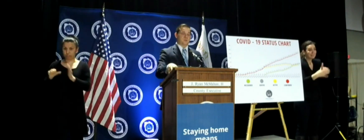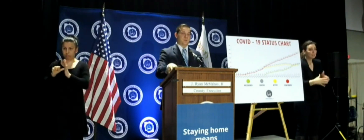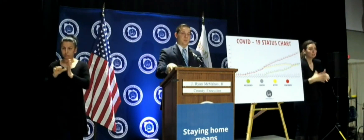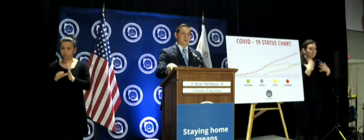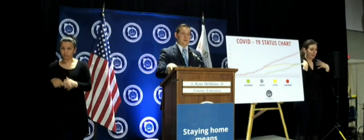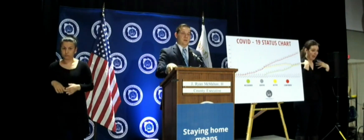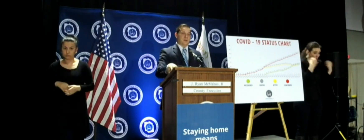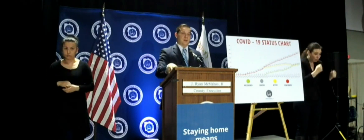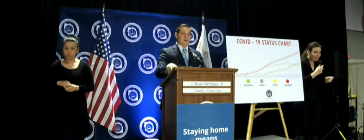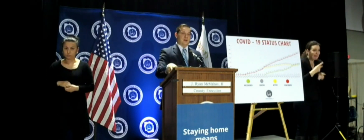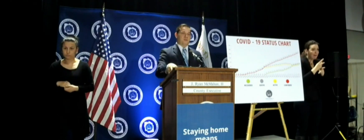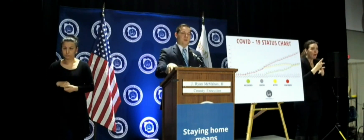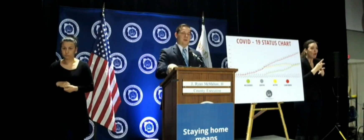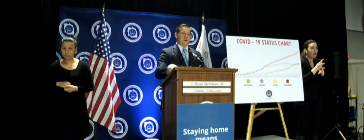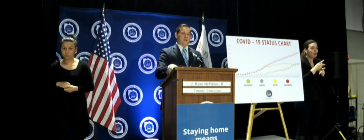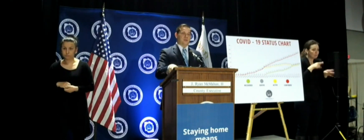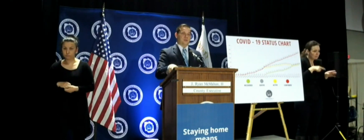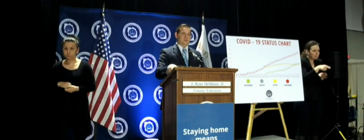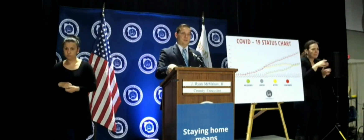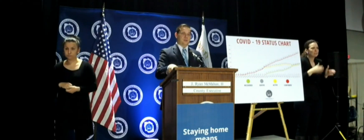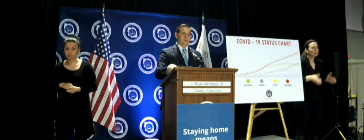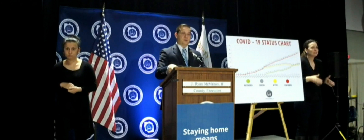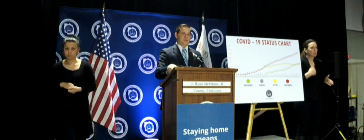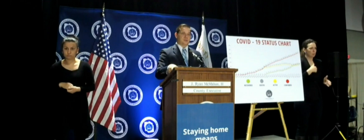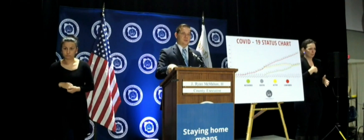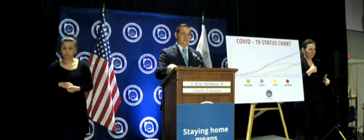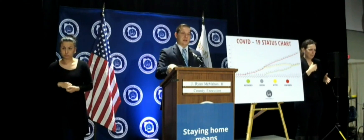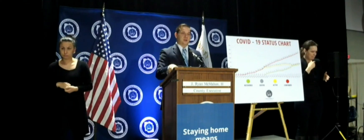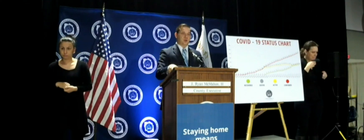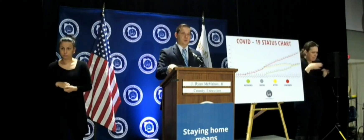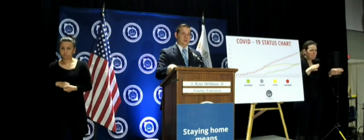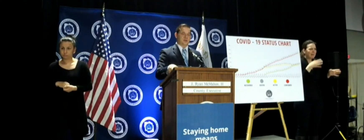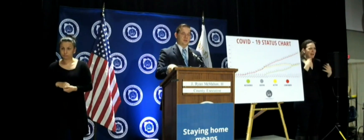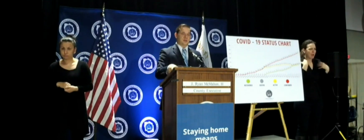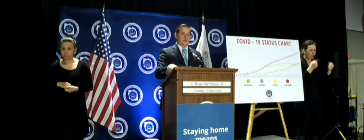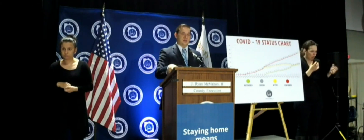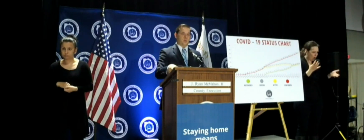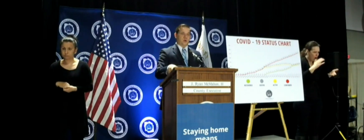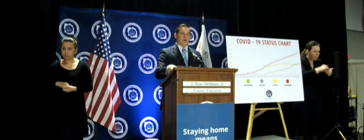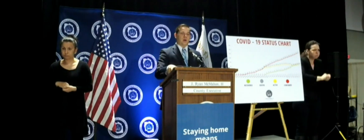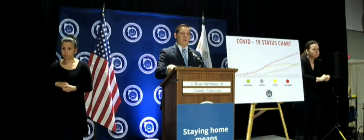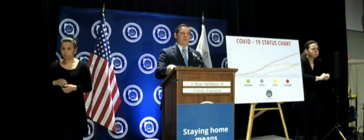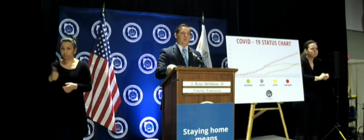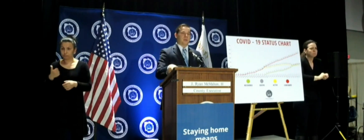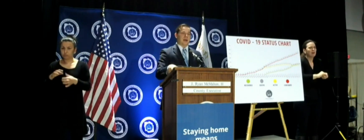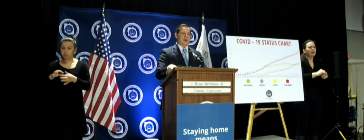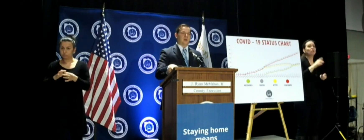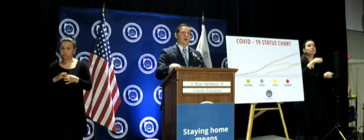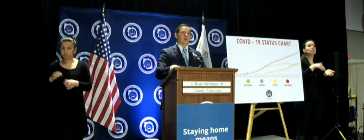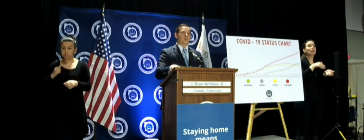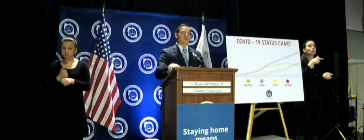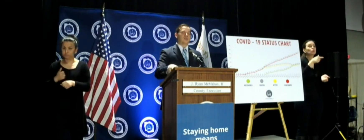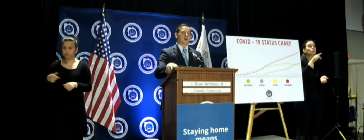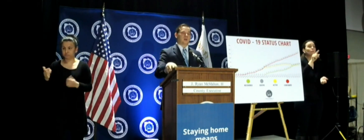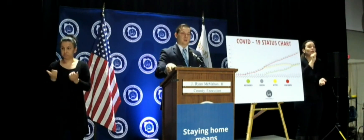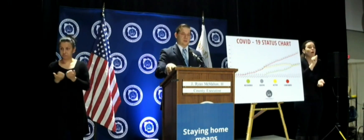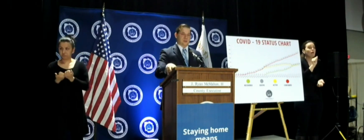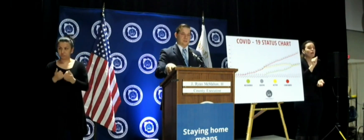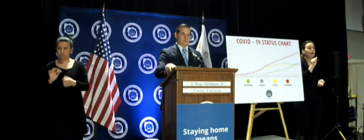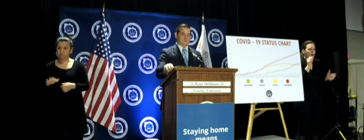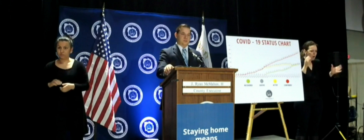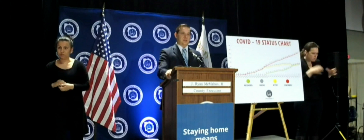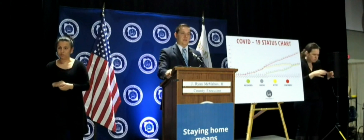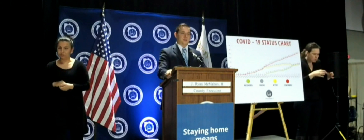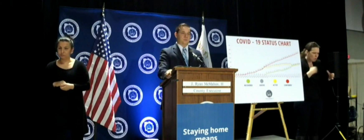professionals and our public health professionals and Dr. Gupta, and we're going to come up with a plan on what a restart looks